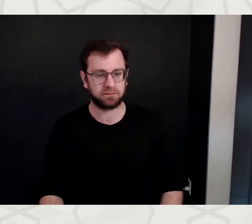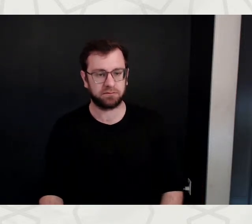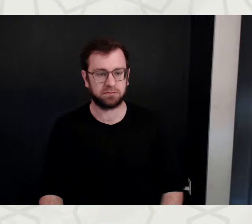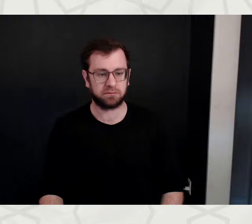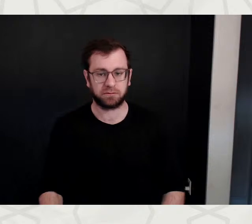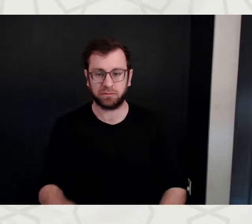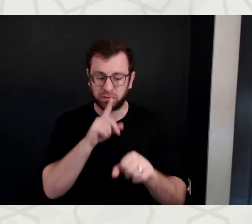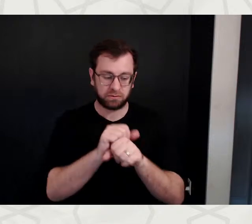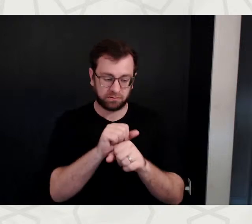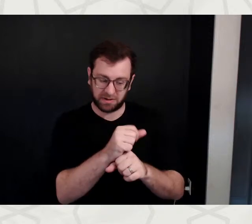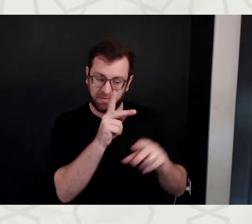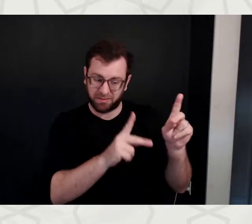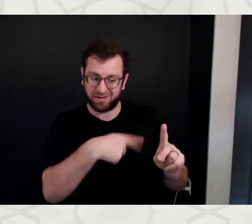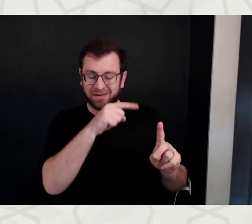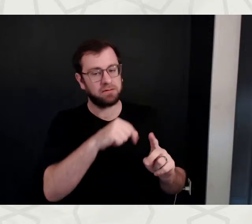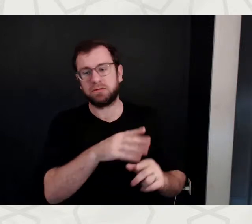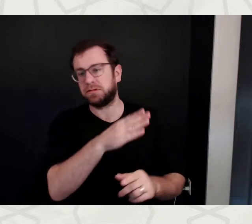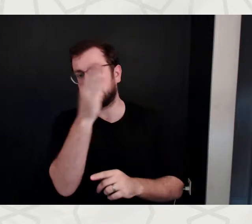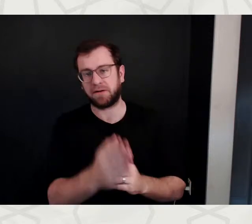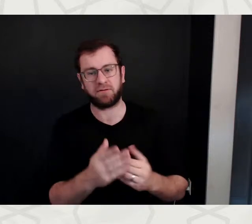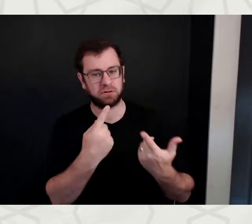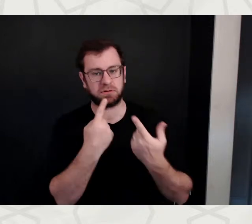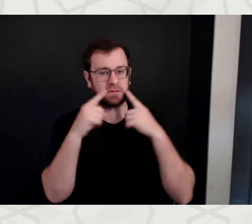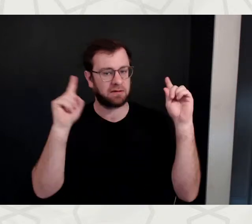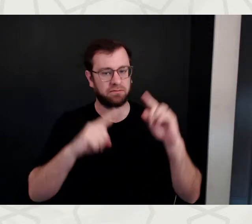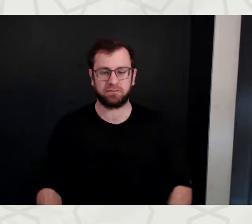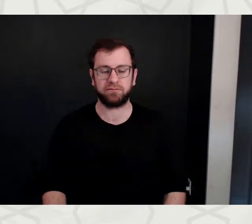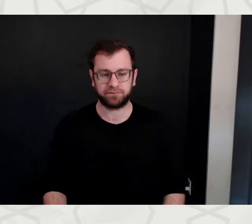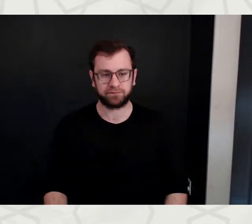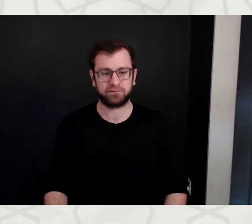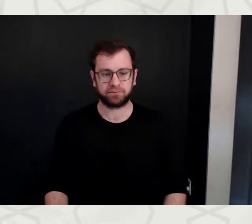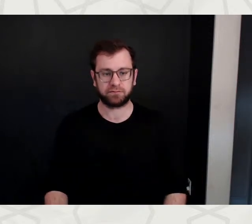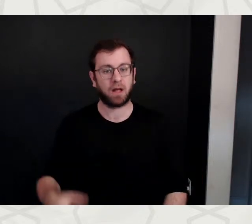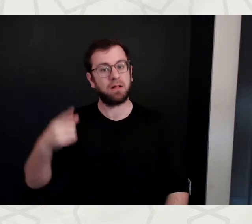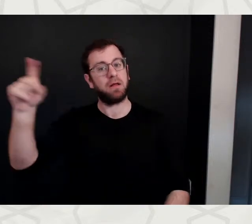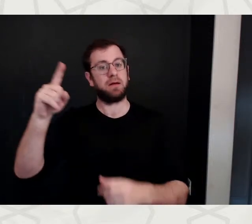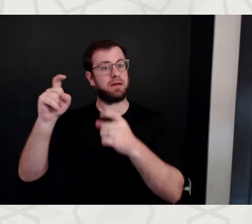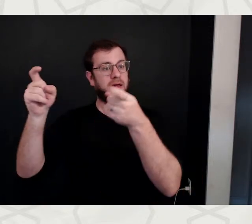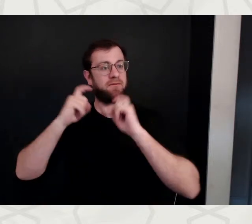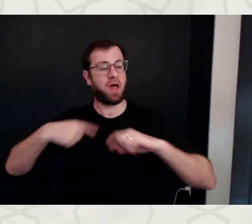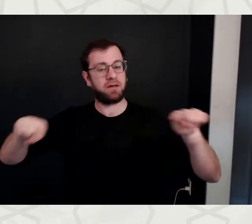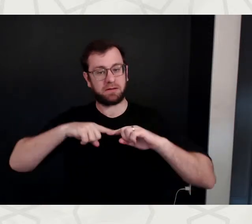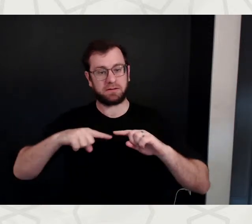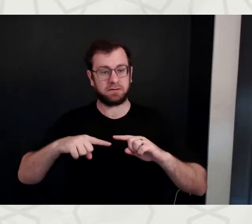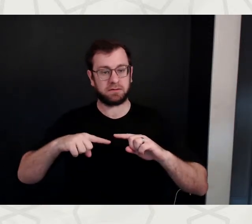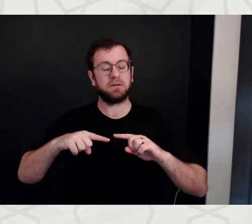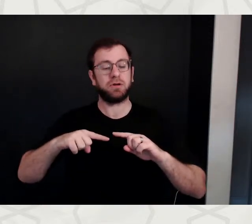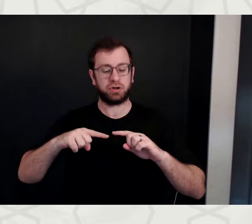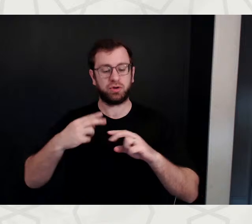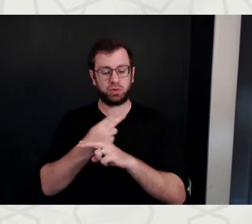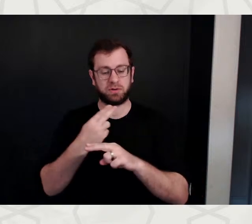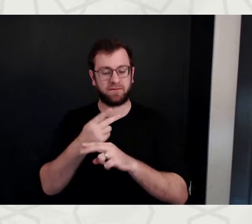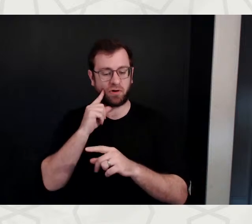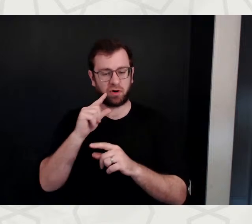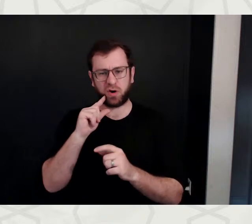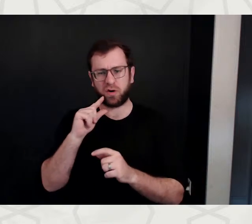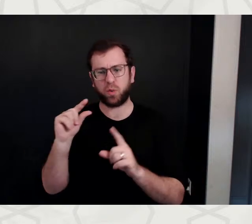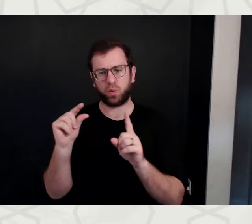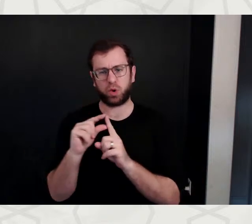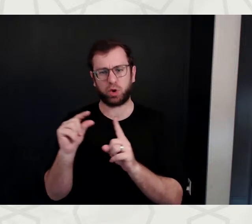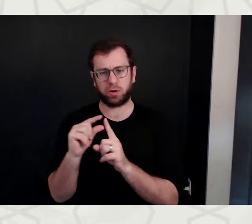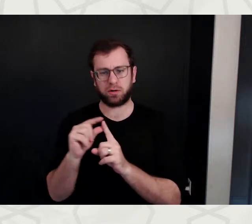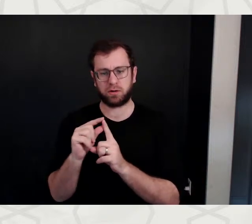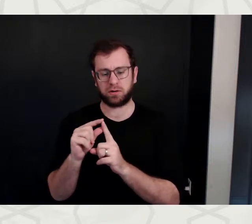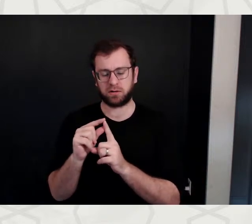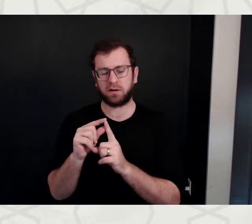successful. And so Allah gives us a divine use of the verb dhalama, and that is